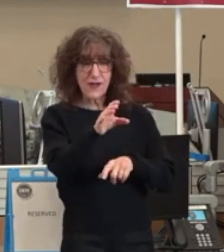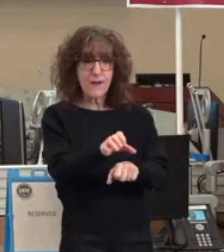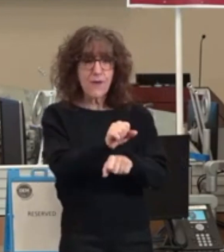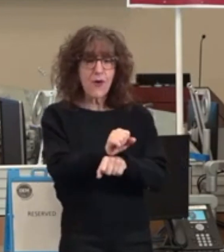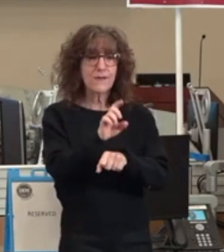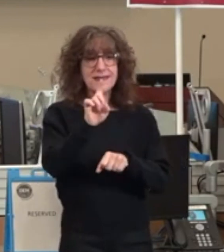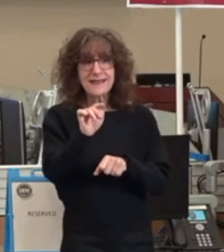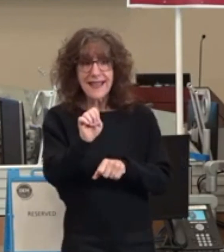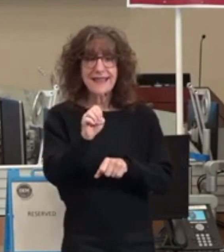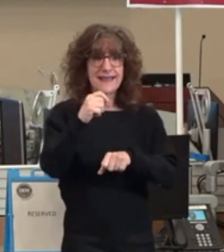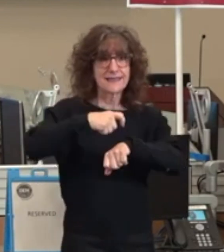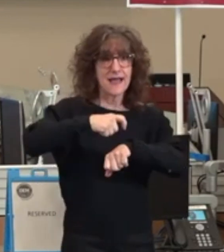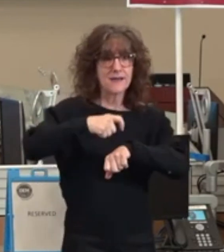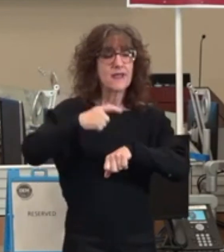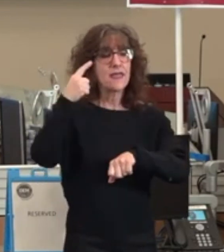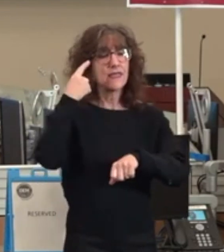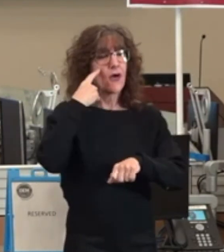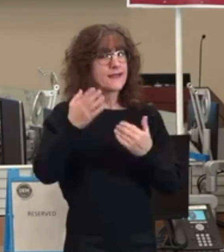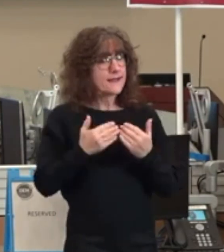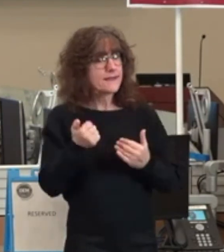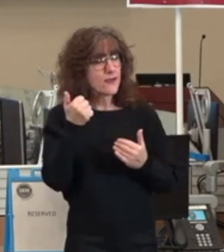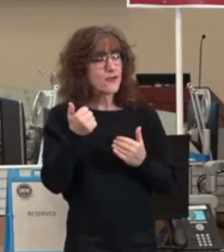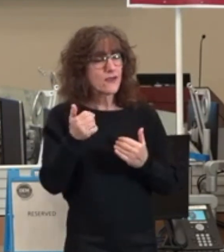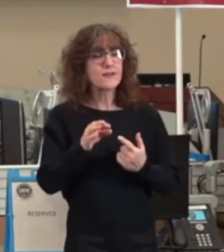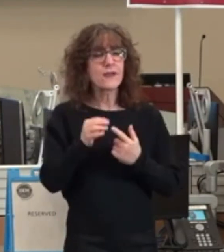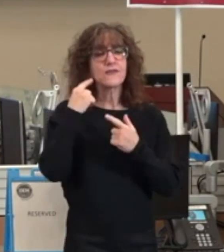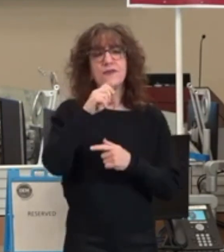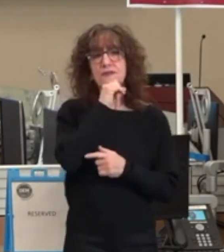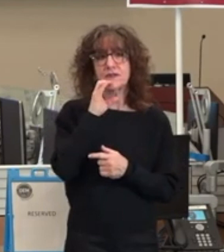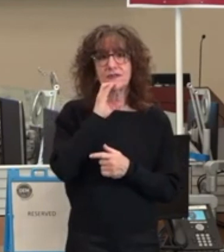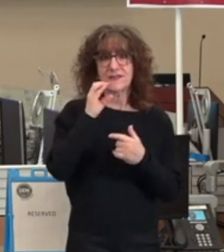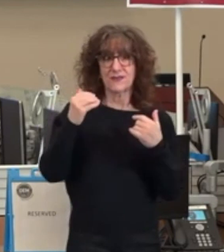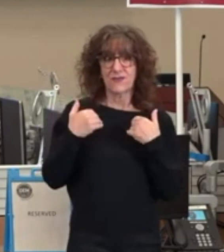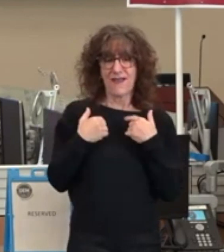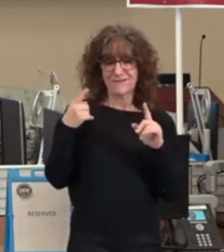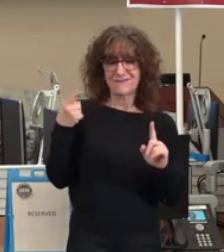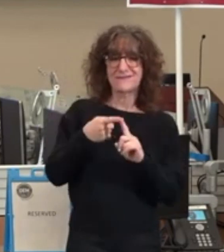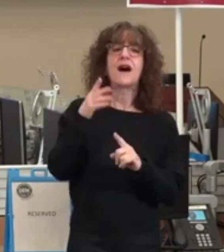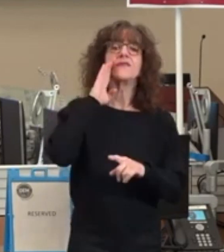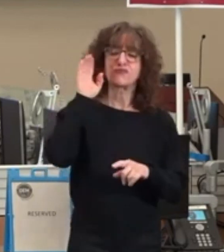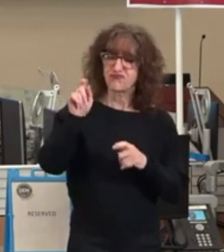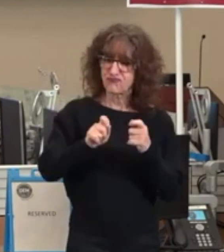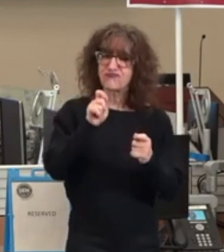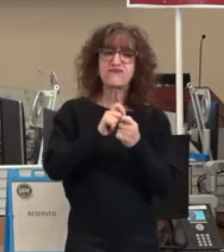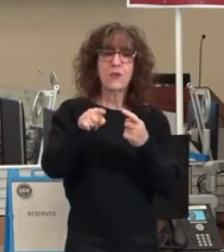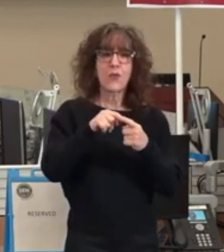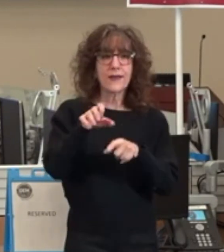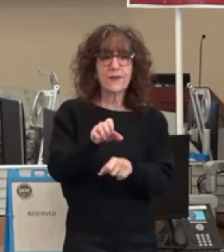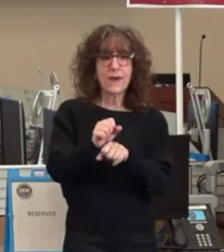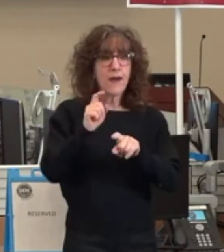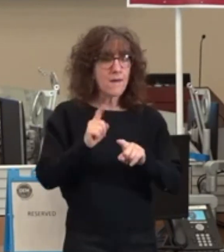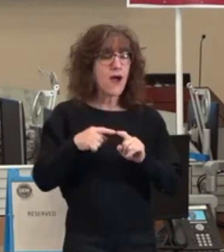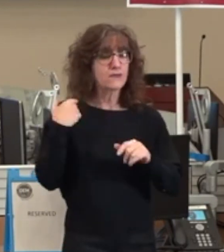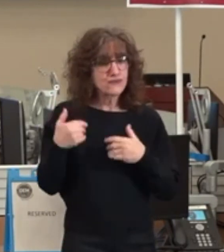appointments, dates, and times that we thought would be more convenient, most especially for our seniors, to have the certainty of an appointment. However, as